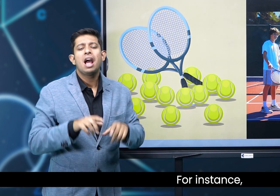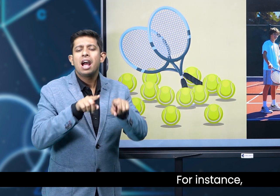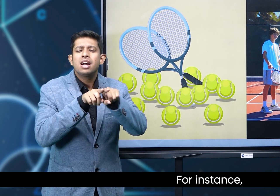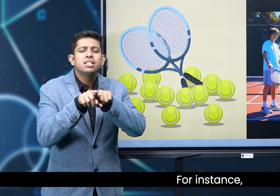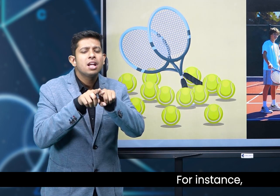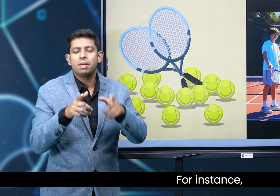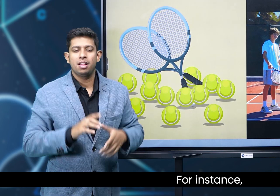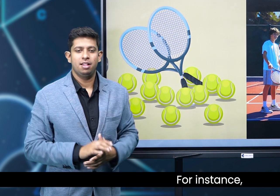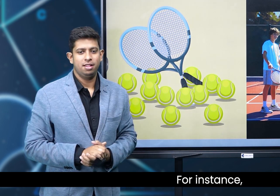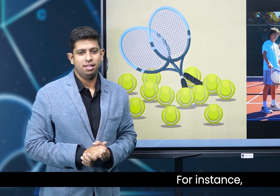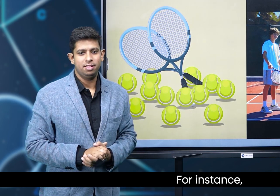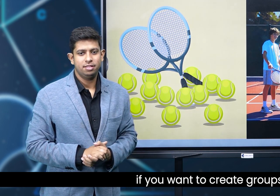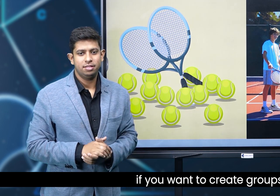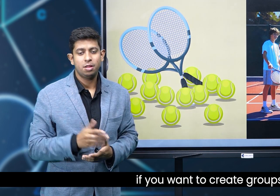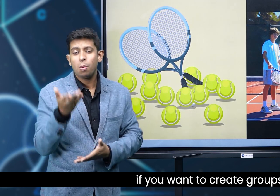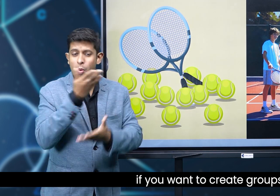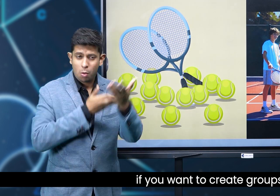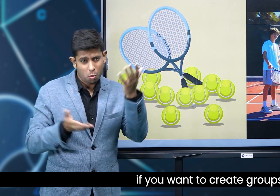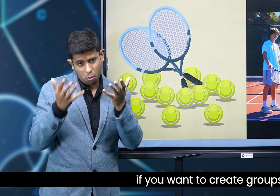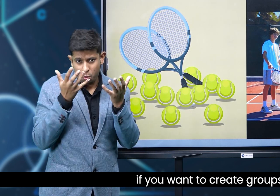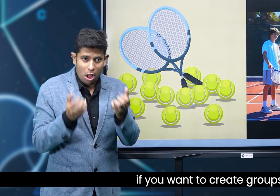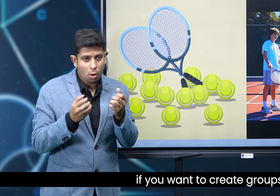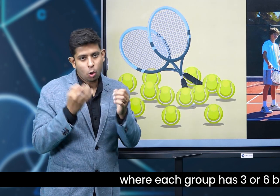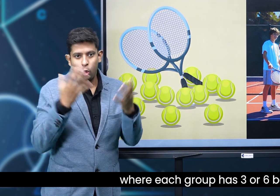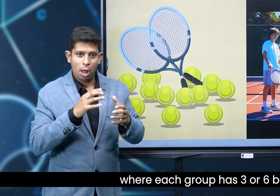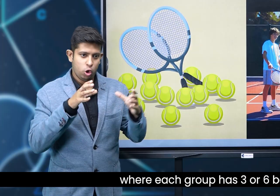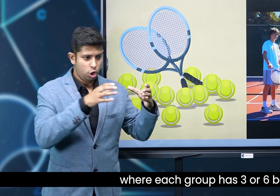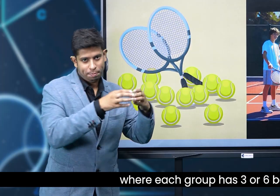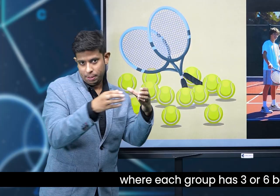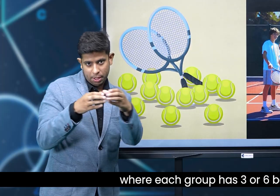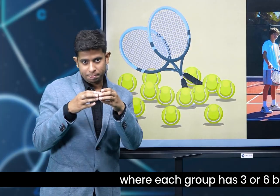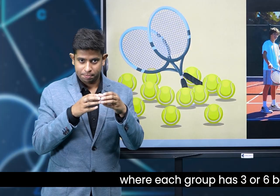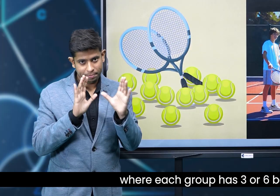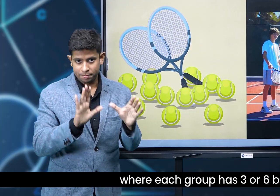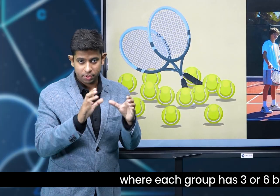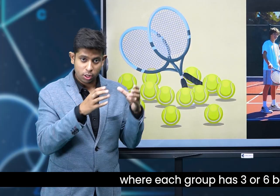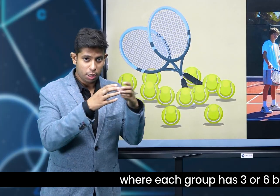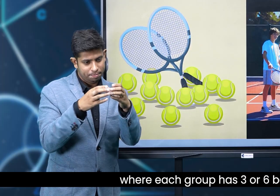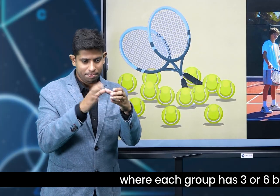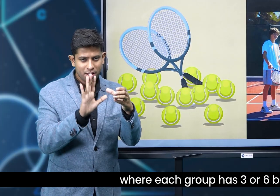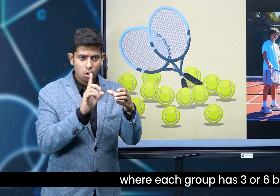For instance, if you want to create groups where each group has 3 or 6 balls,